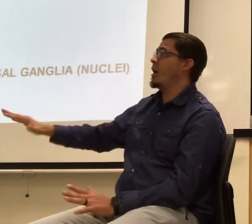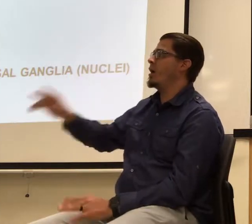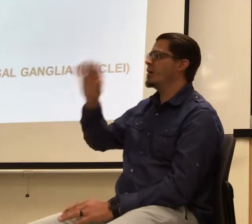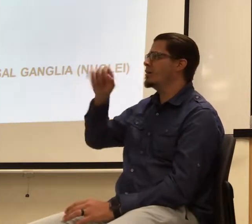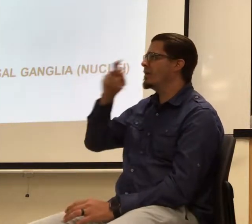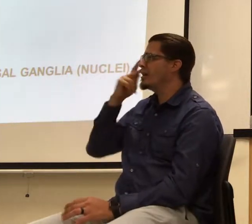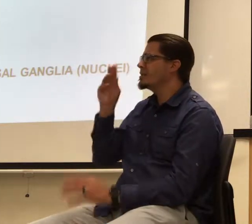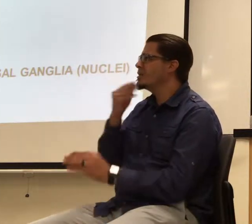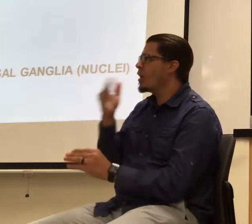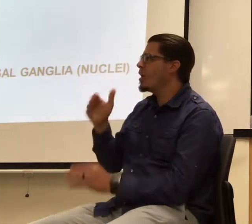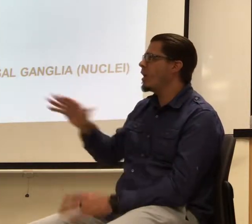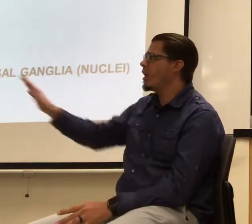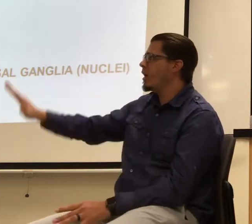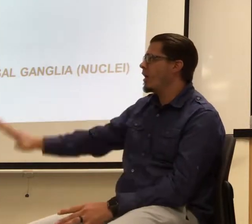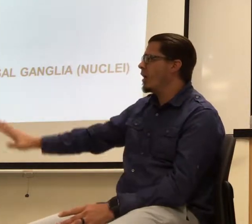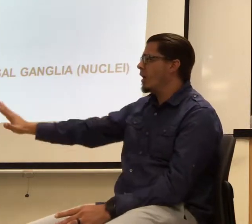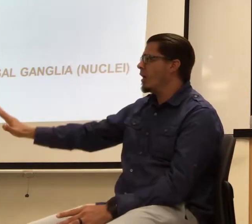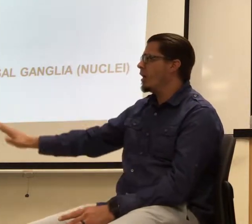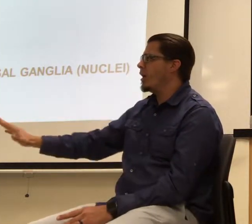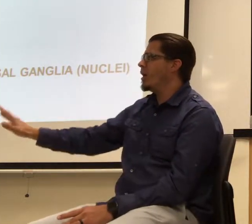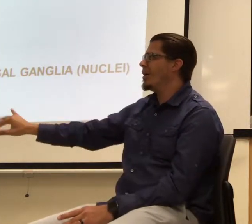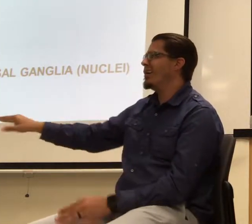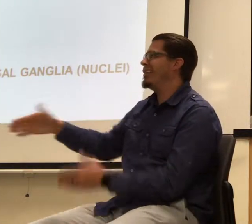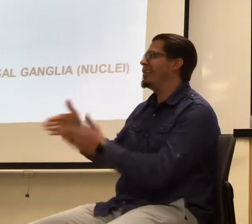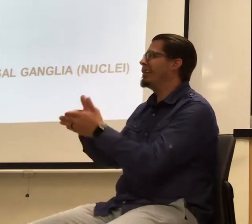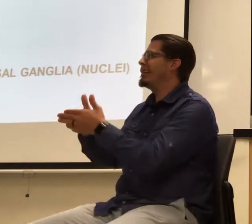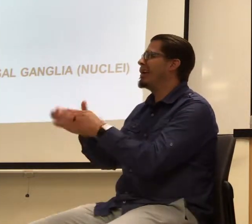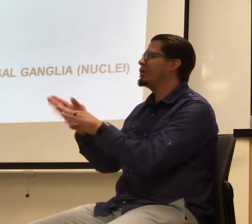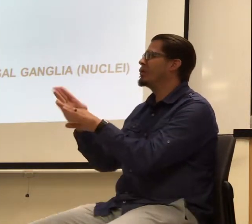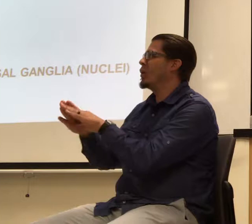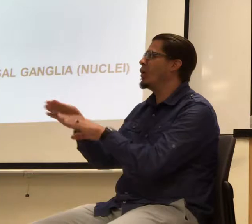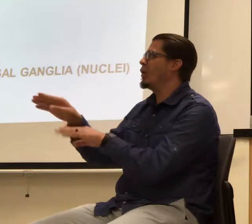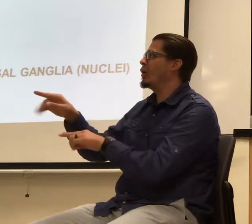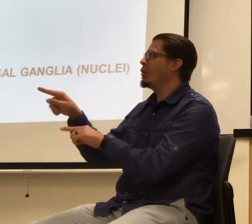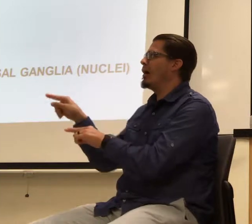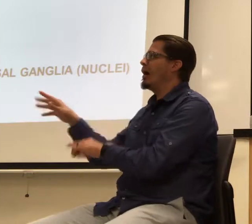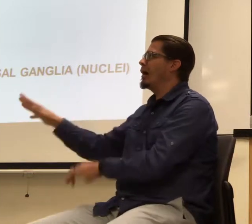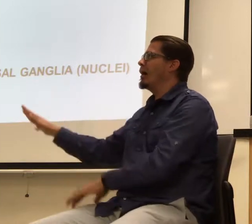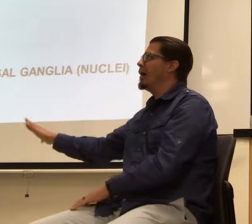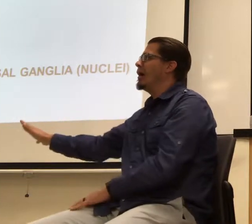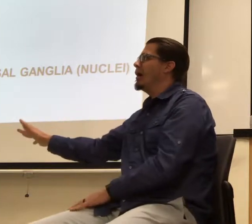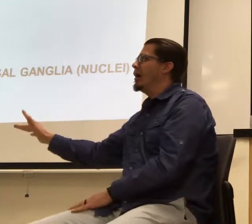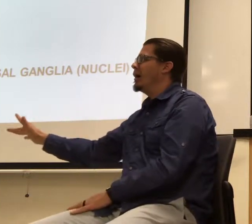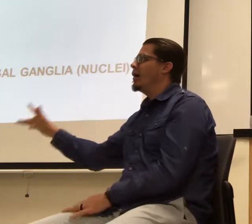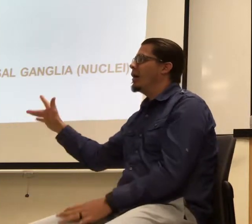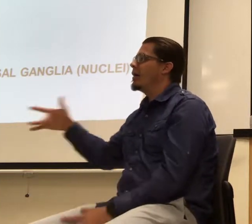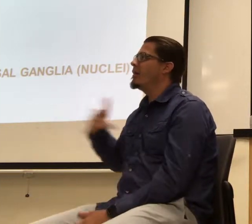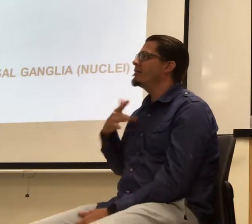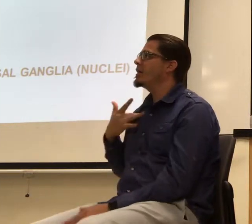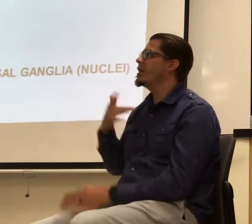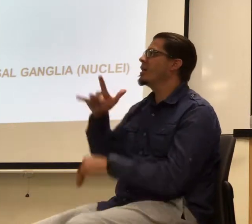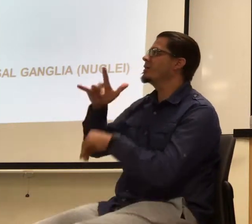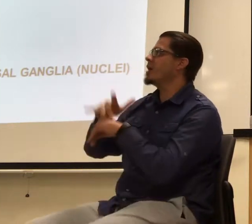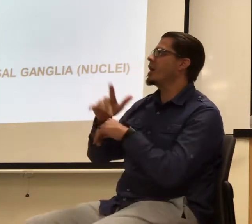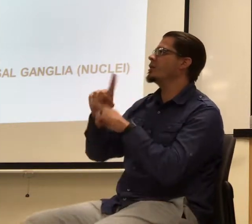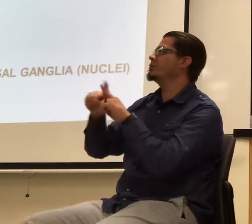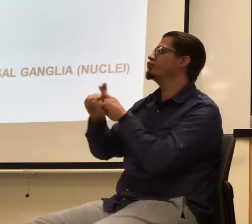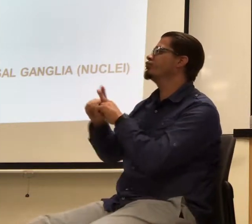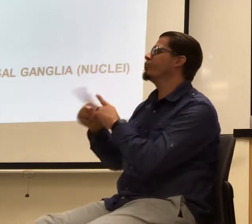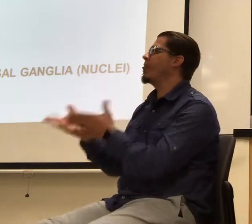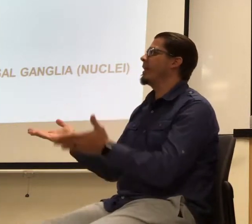you just kind of groping around. Oh wait, that's the edge of the door. I've got to go back a little bit. The feel, the touch, and different